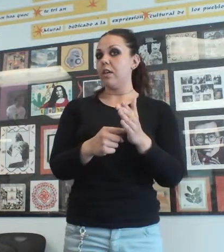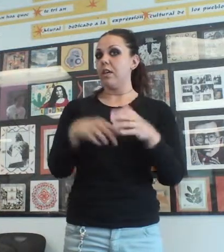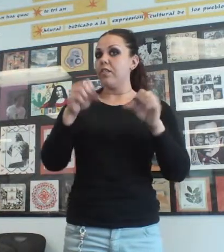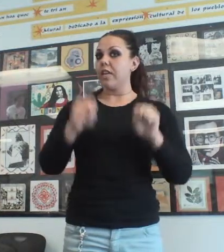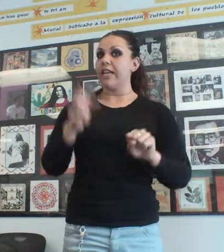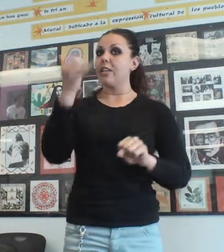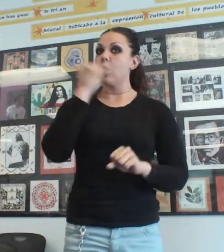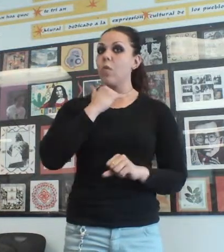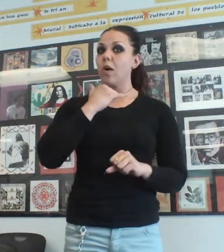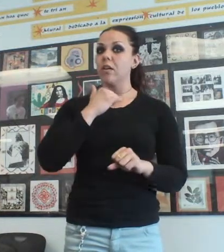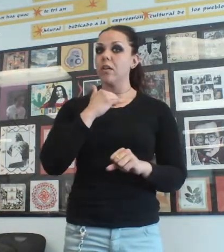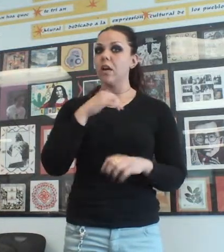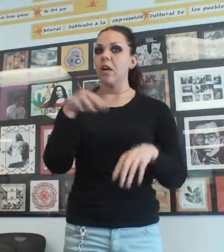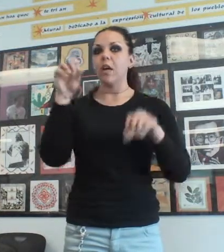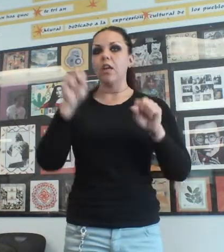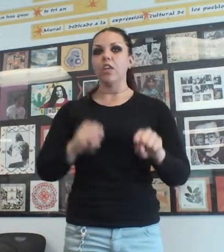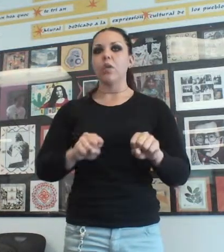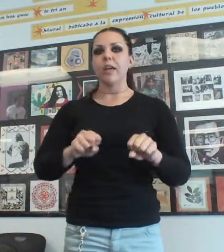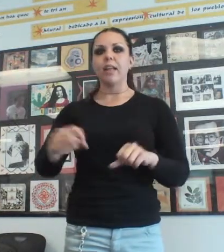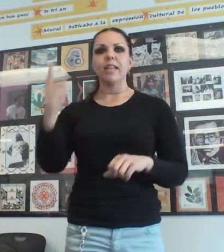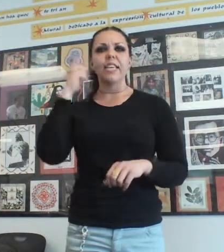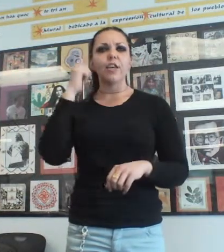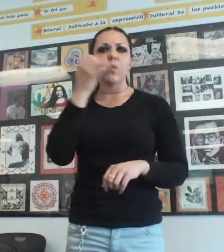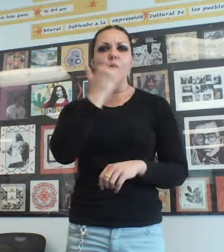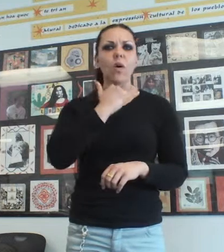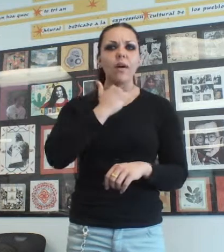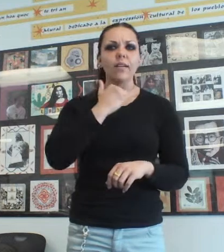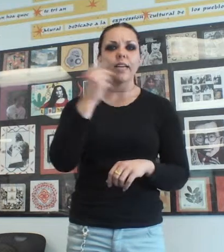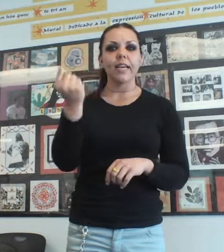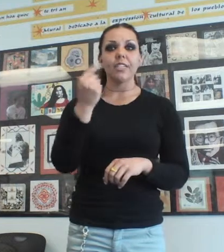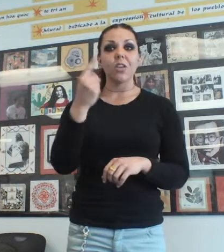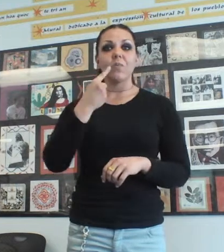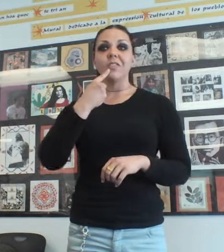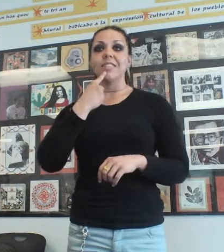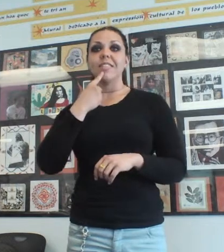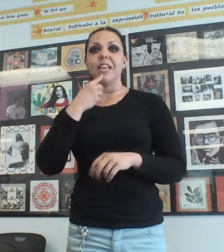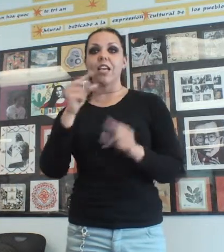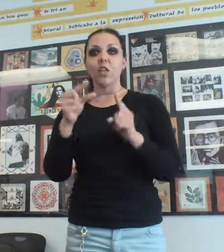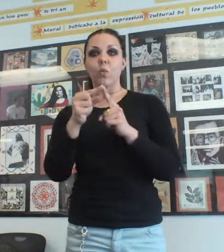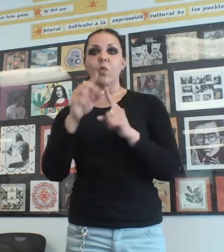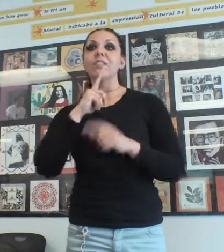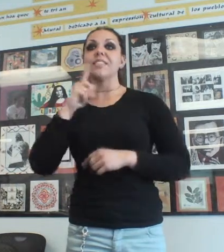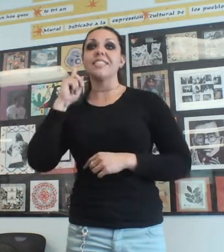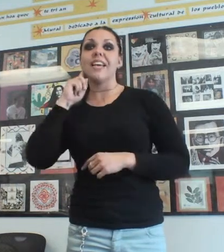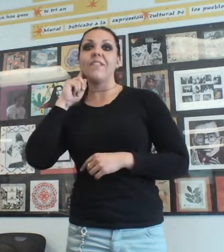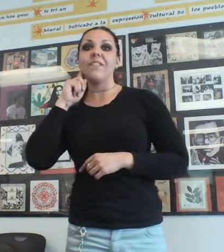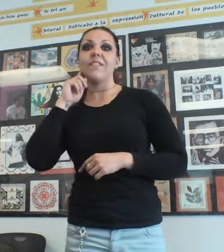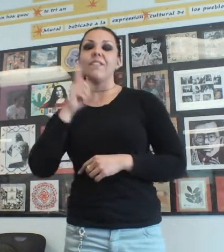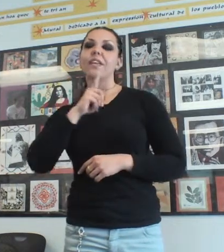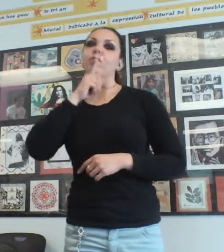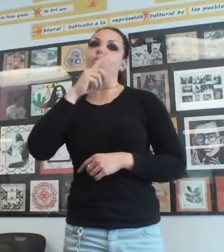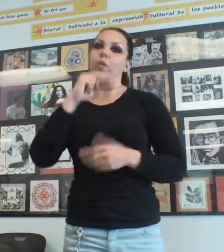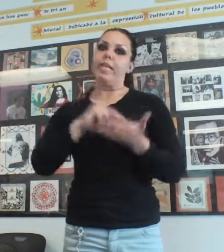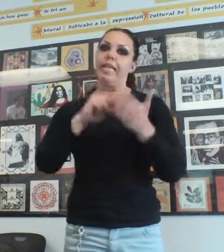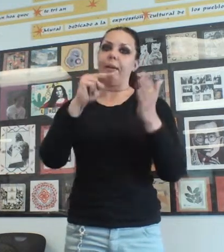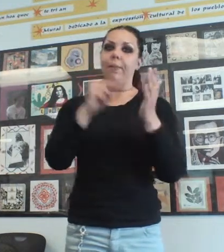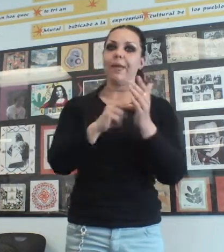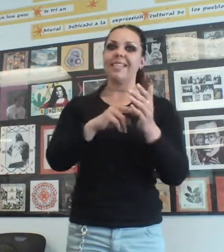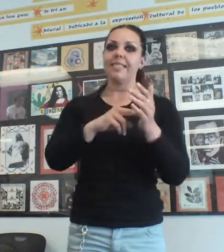You could mishear. Someone could say the word death and they really meant death, or you thought you heard death when they